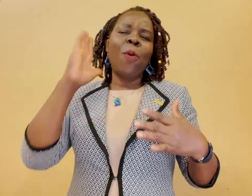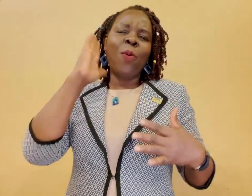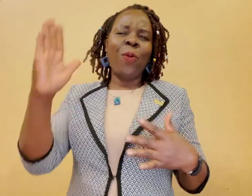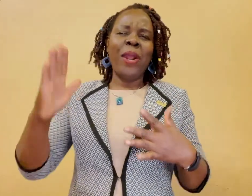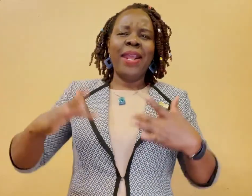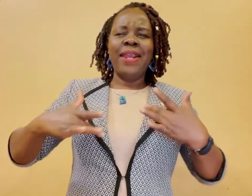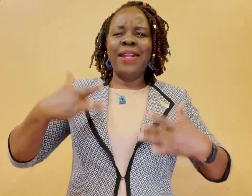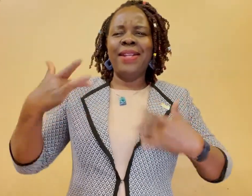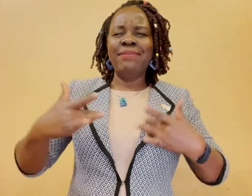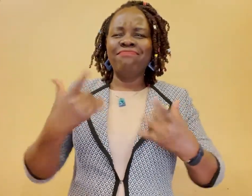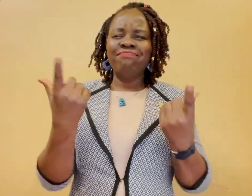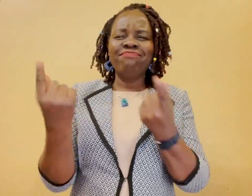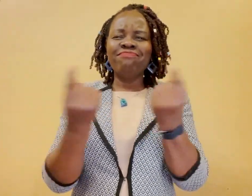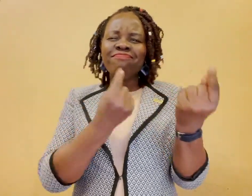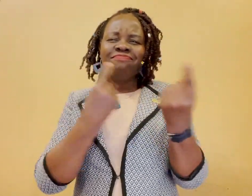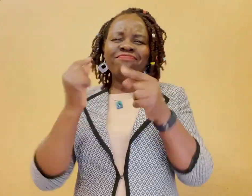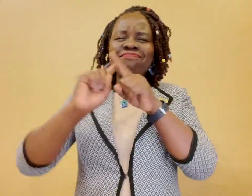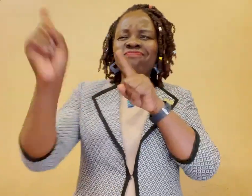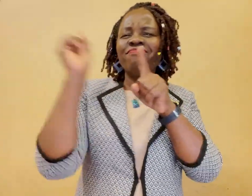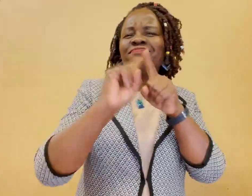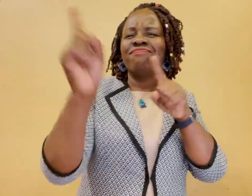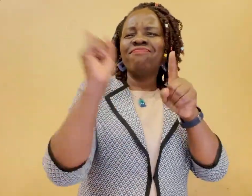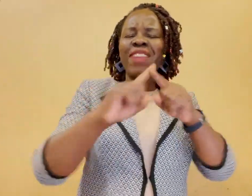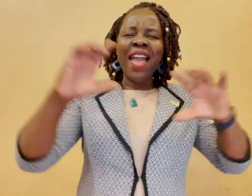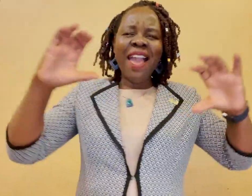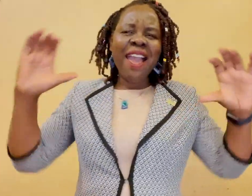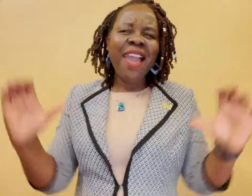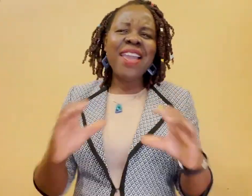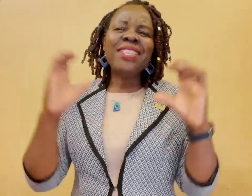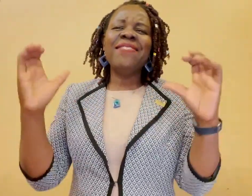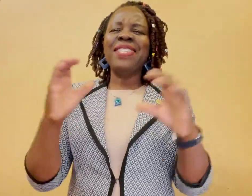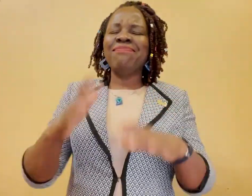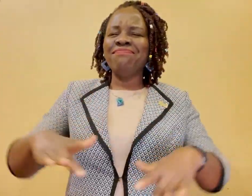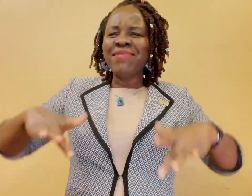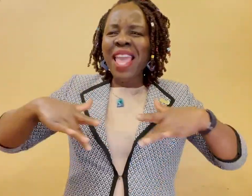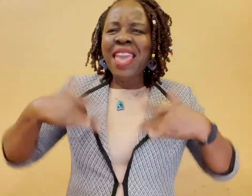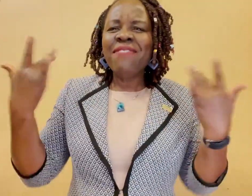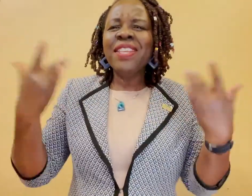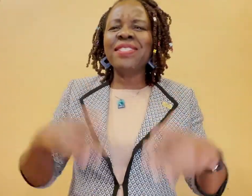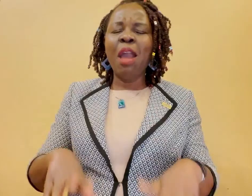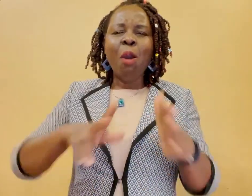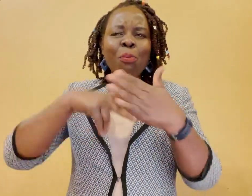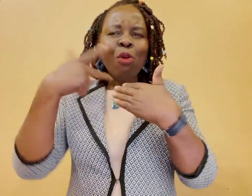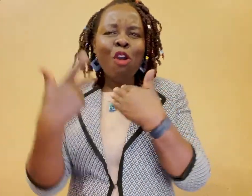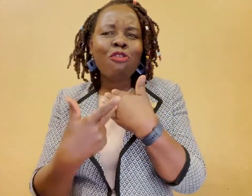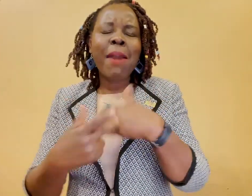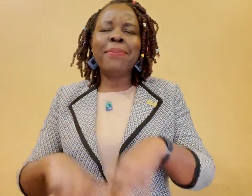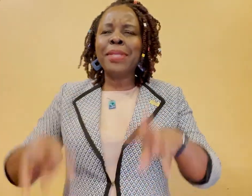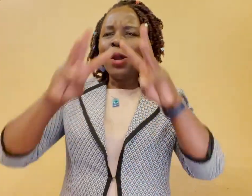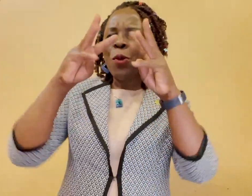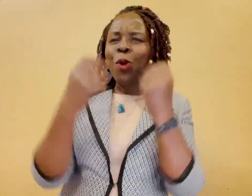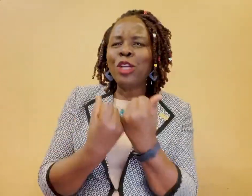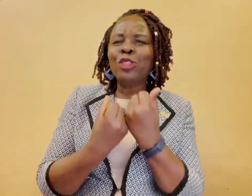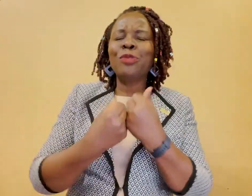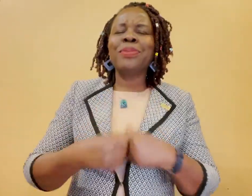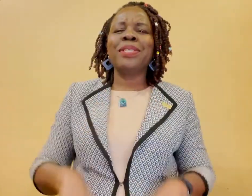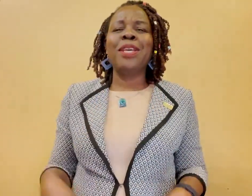going to be replete with a variety of activities, events, programs, and